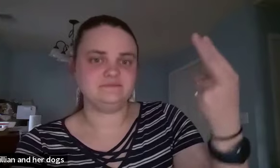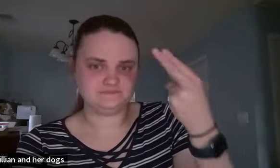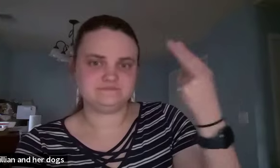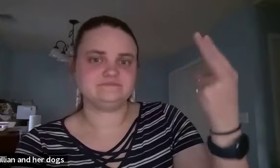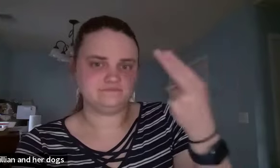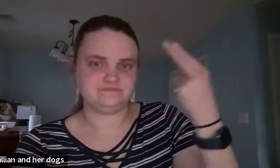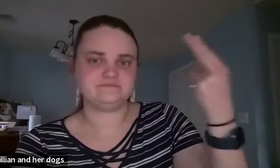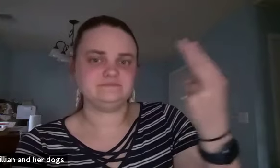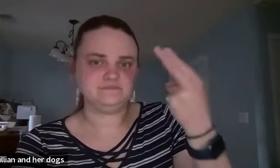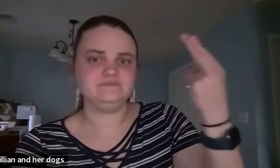Okay.